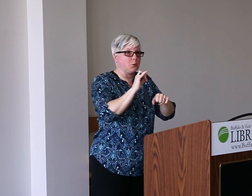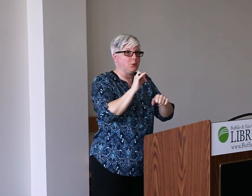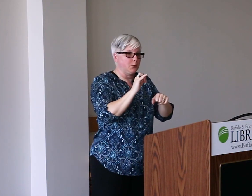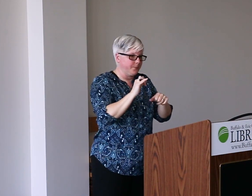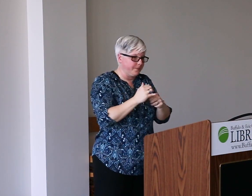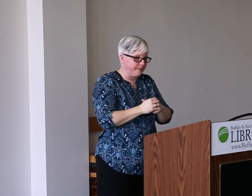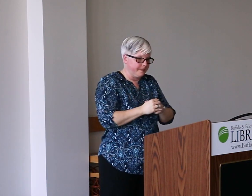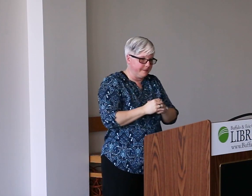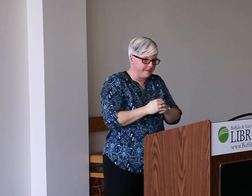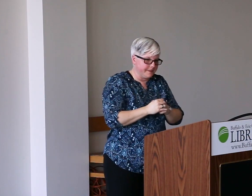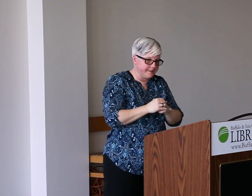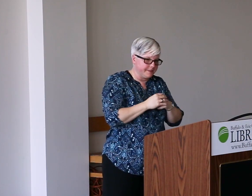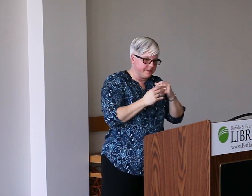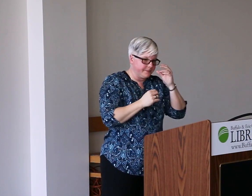the office, so that takes a lot of time too.